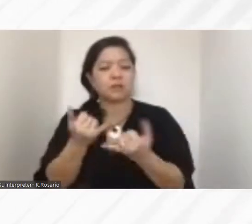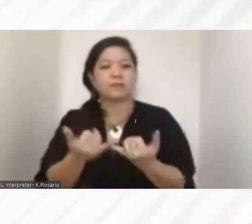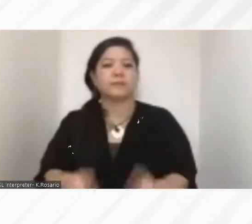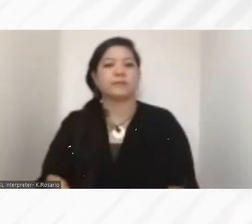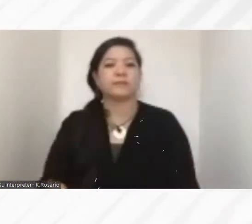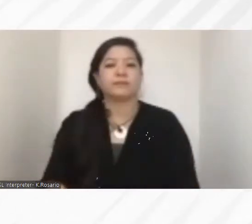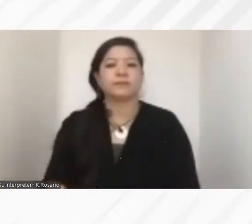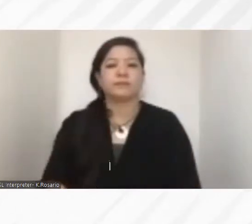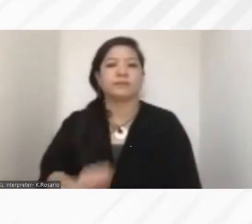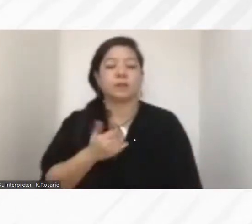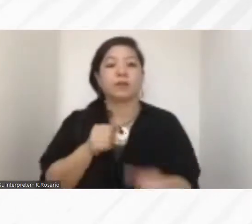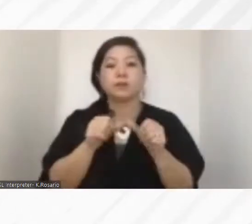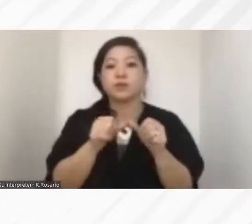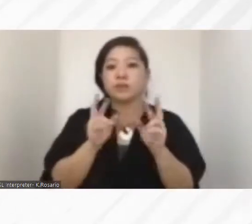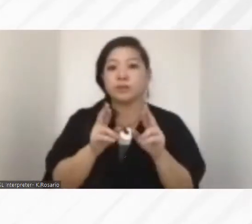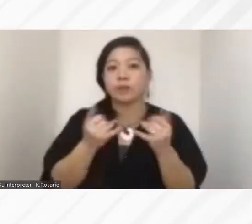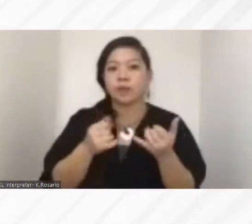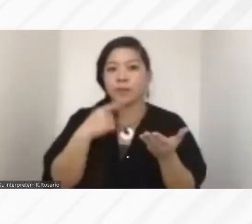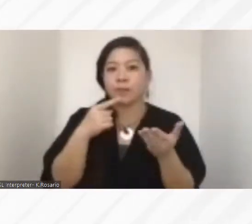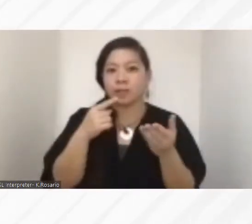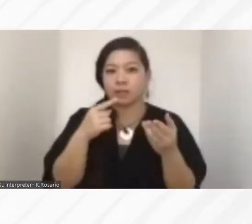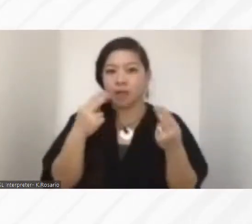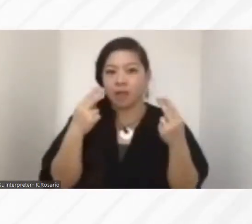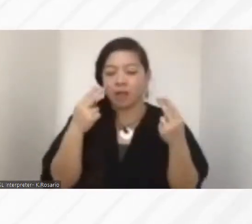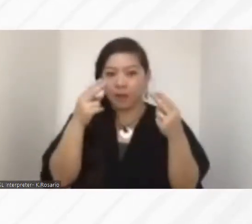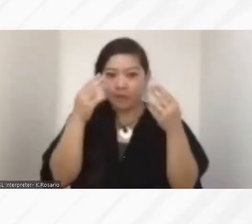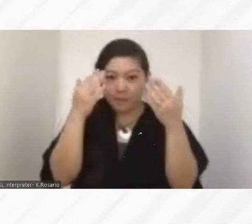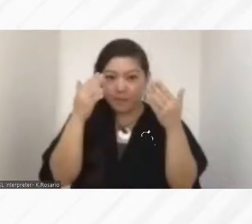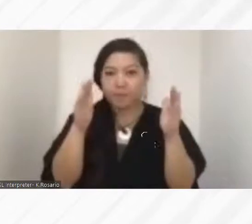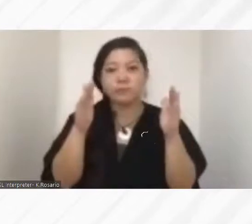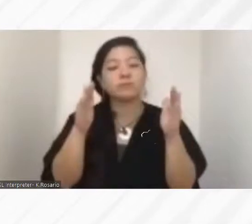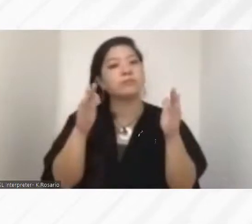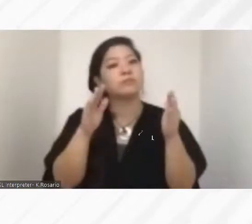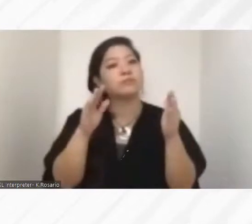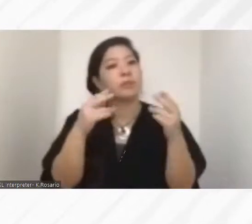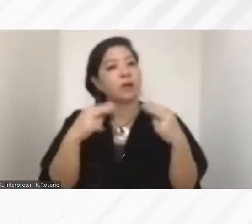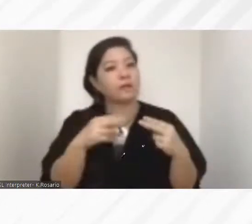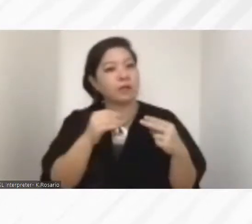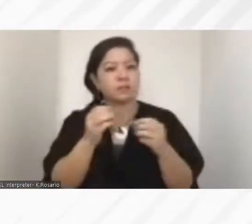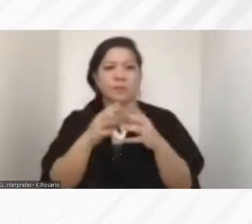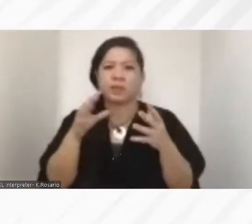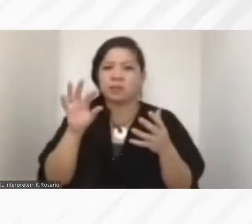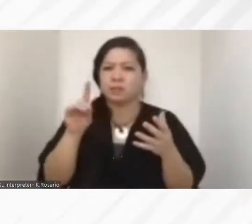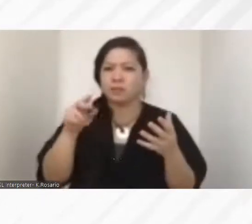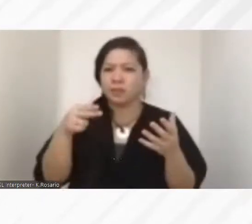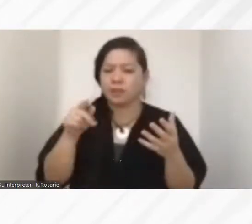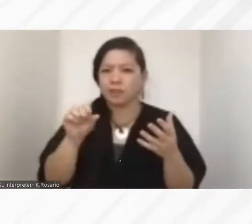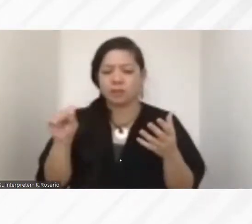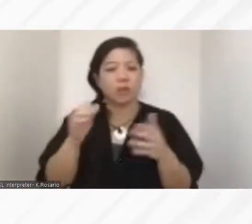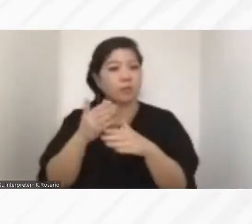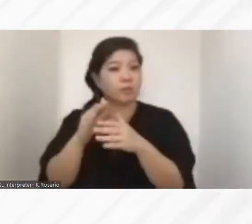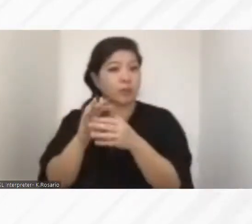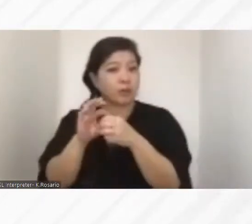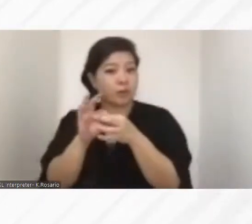In our continued response, public health and its many partners, both traditional and non-traditional partners, are working